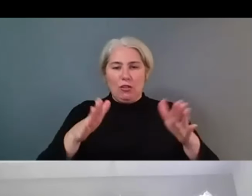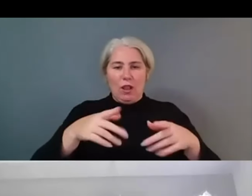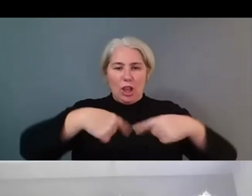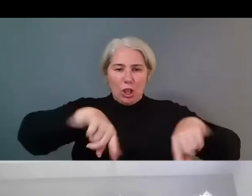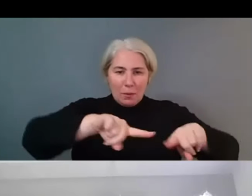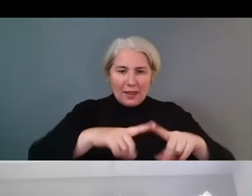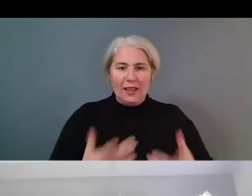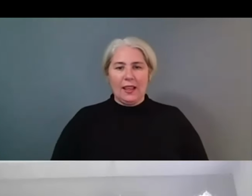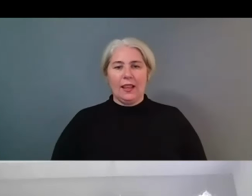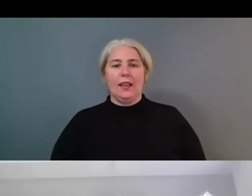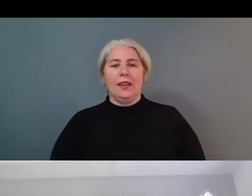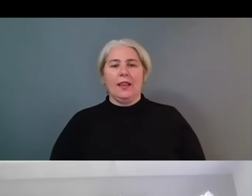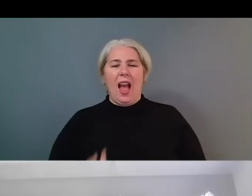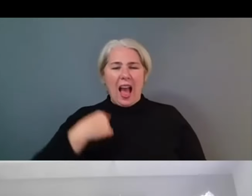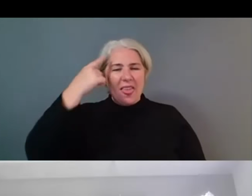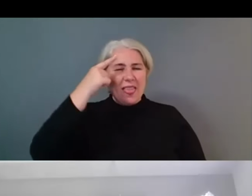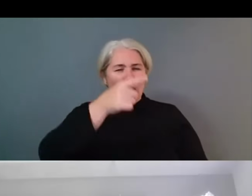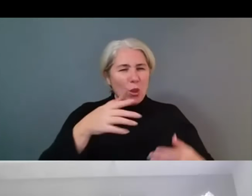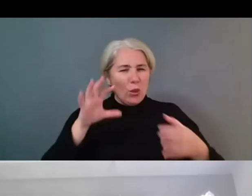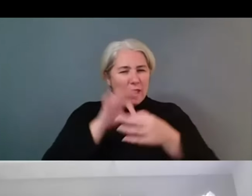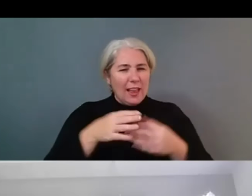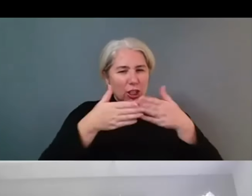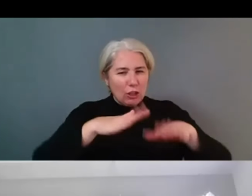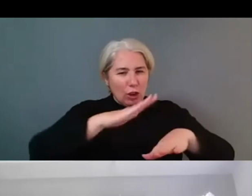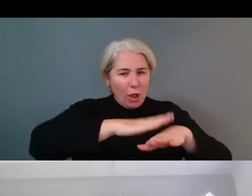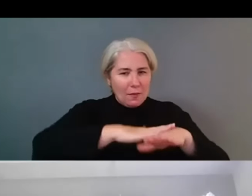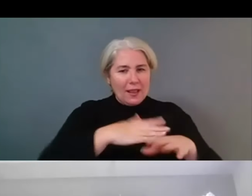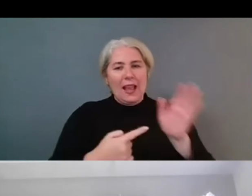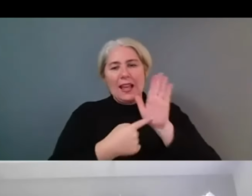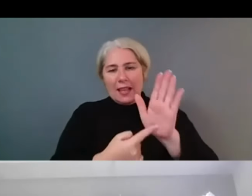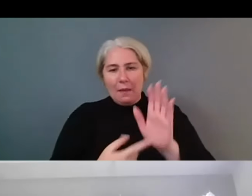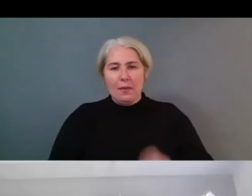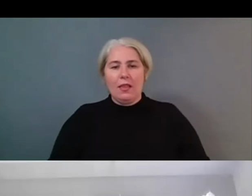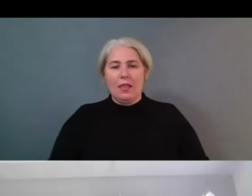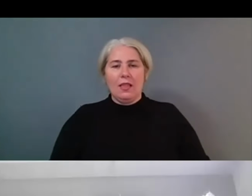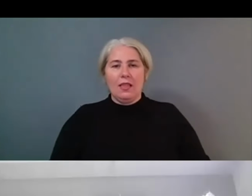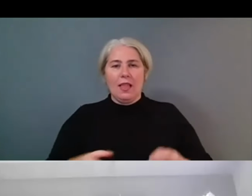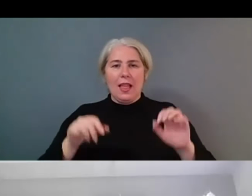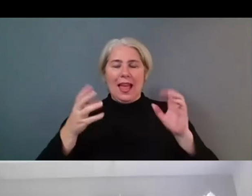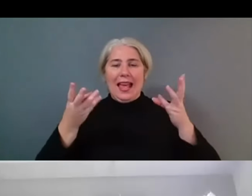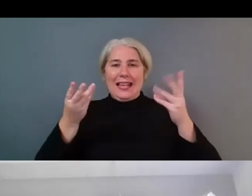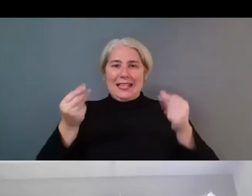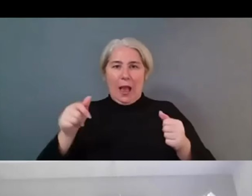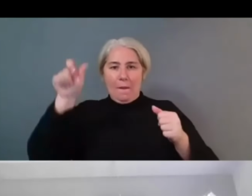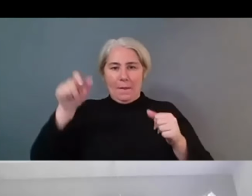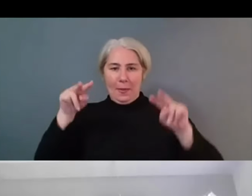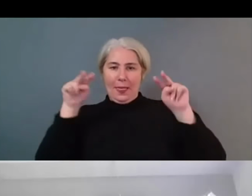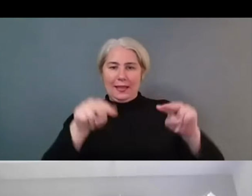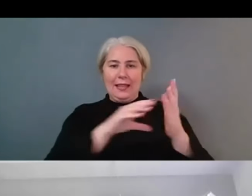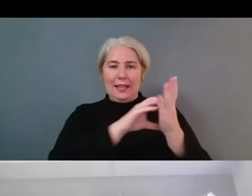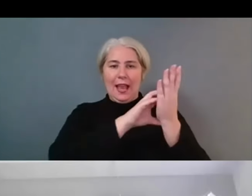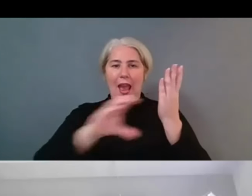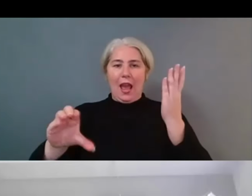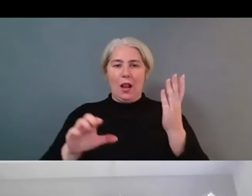conservative interpretations of Article 12, Article 19, etc., and their relevance to certain regions or countries or